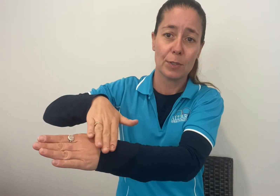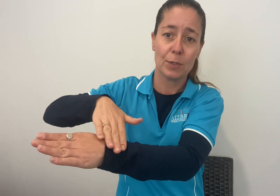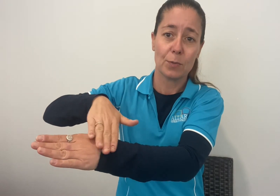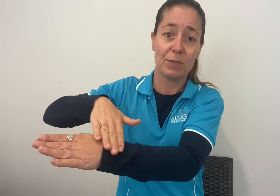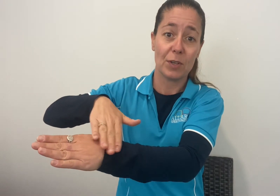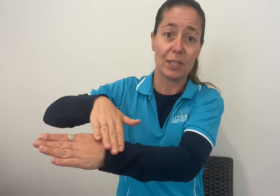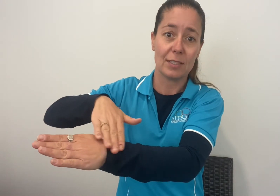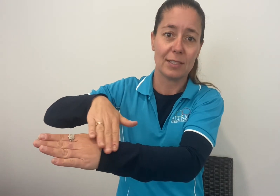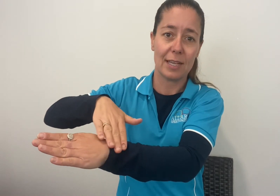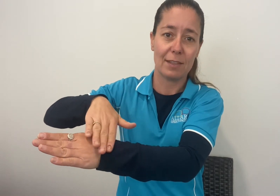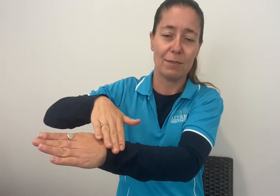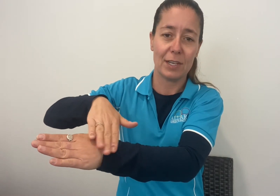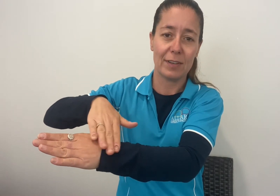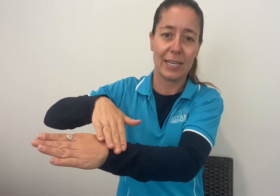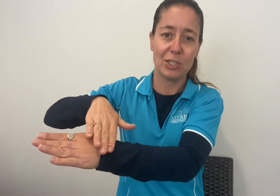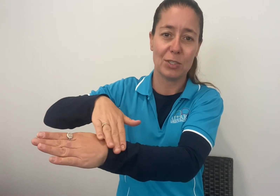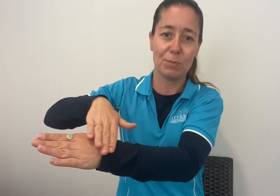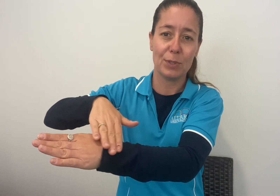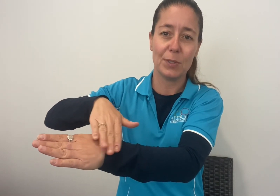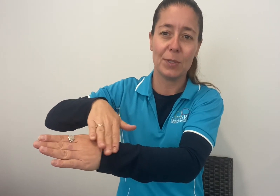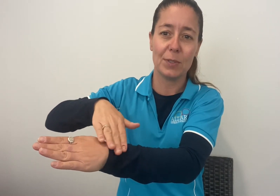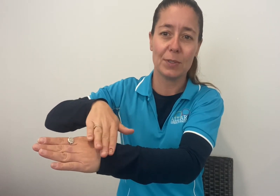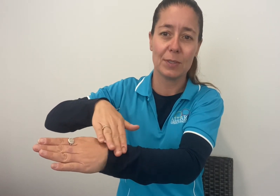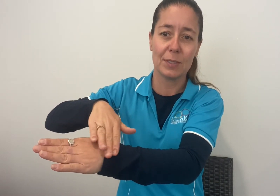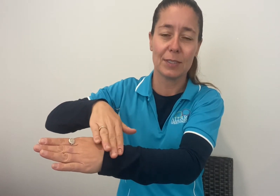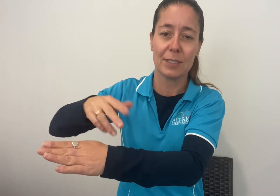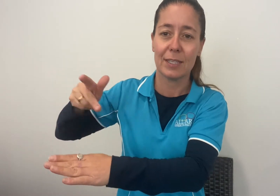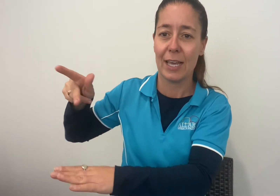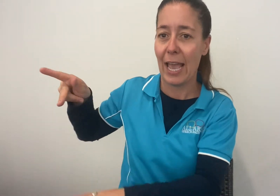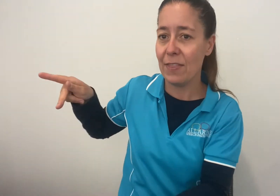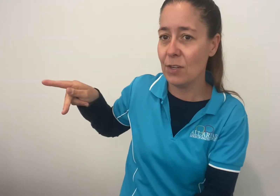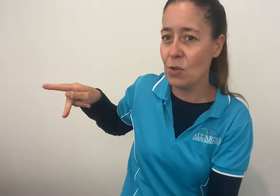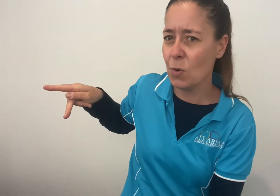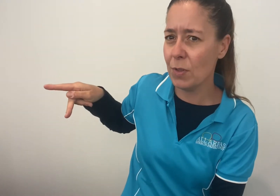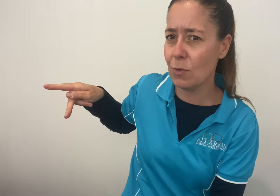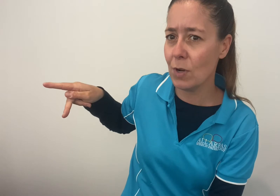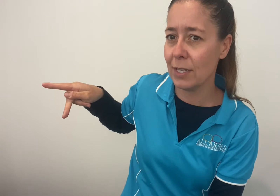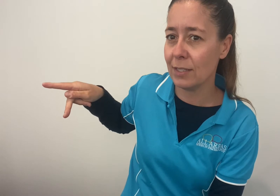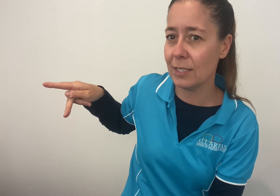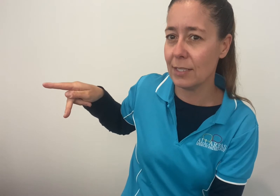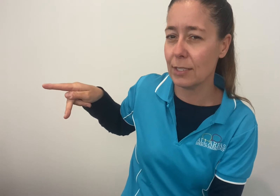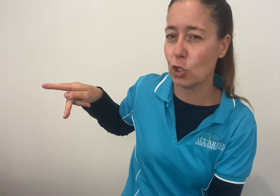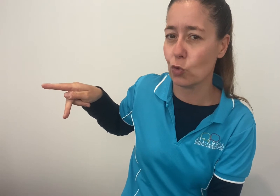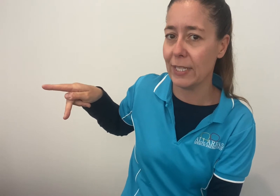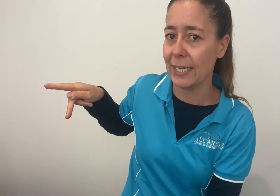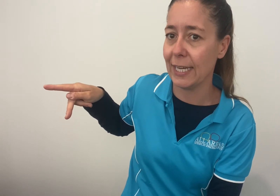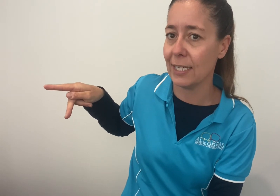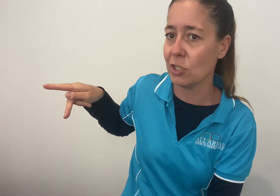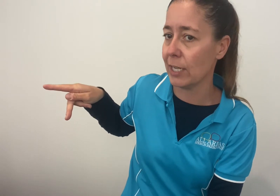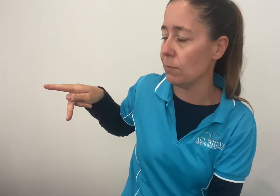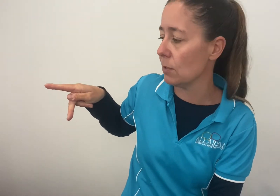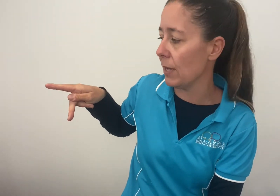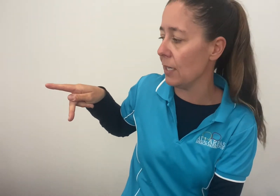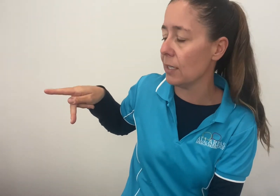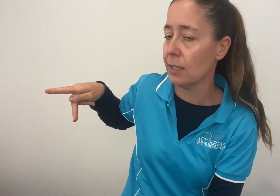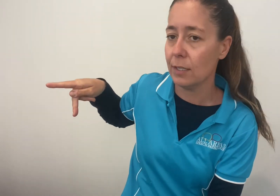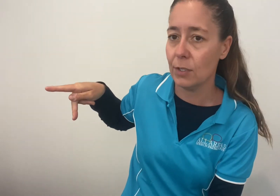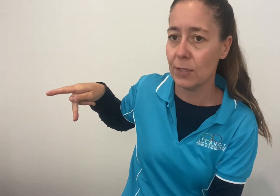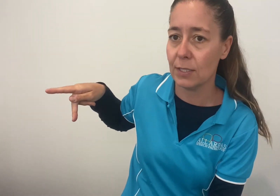We've got the southern variation blue. And the northern one, this is a tricky handshake to make. You're going to stick